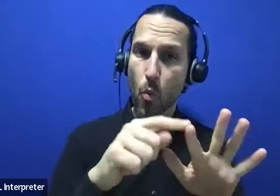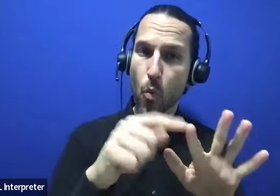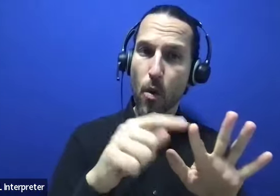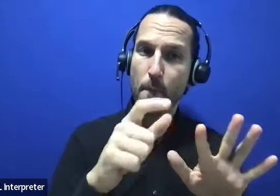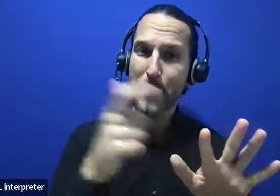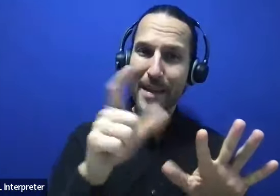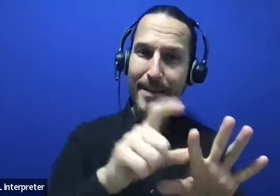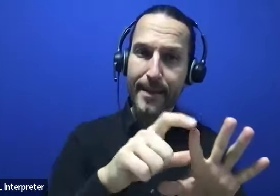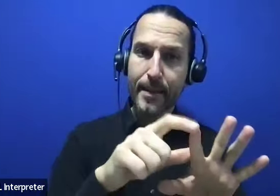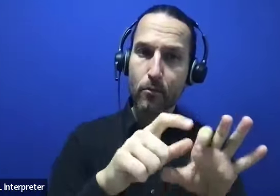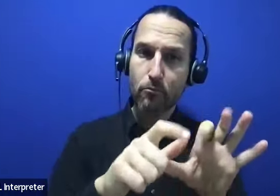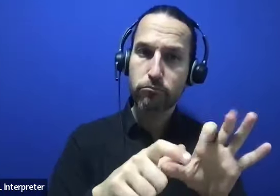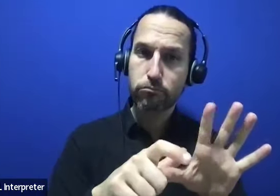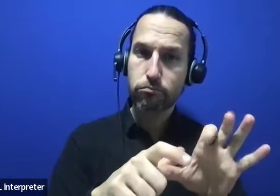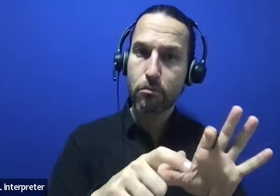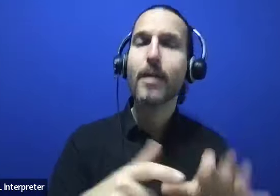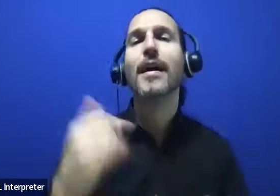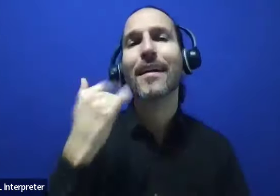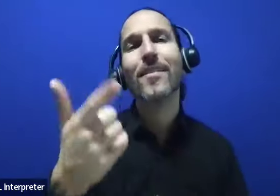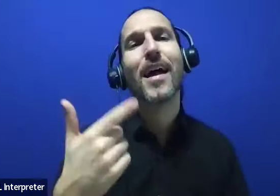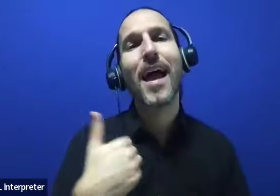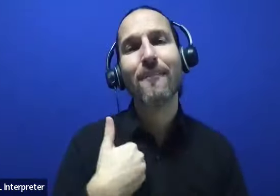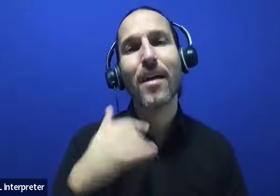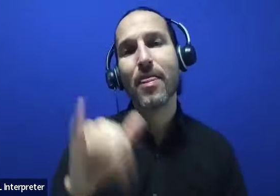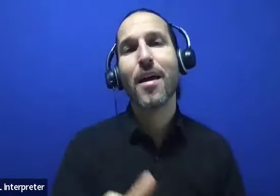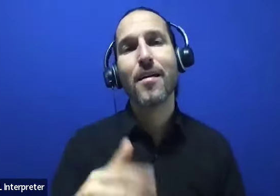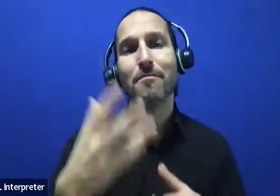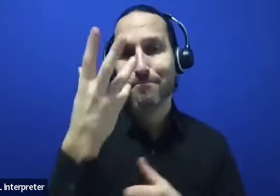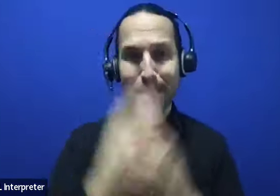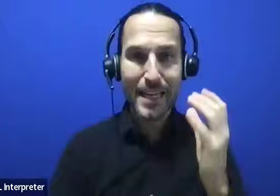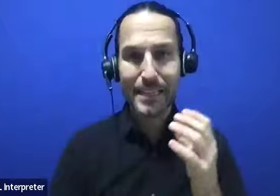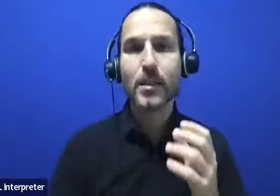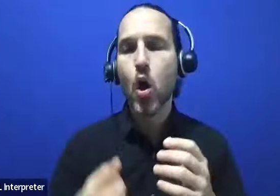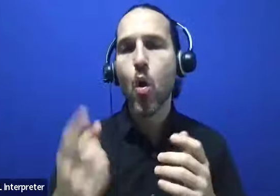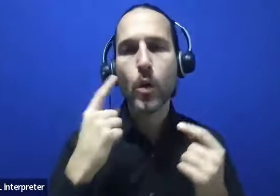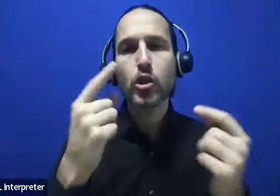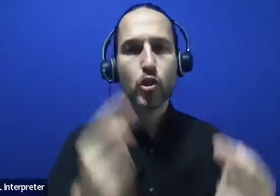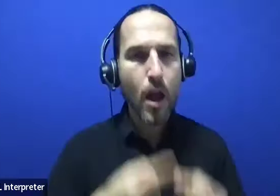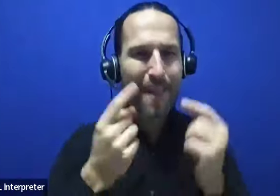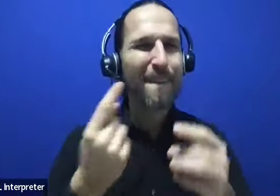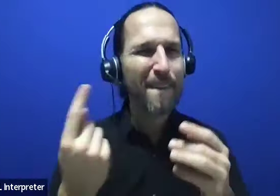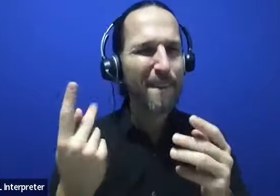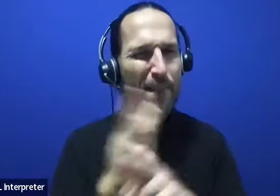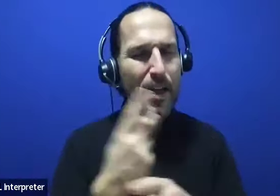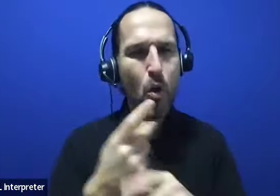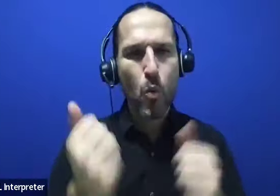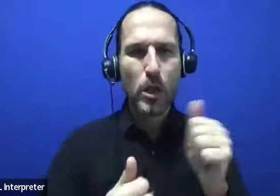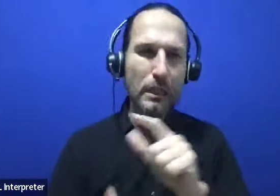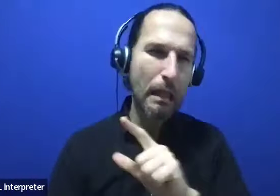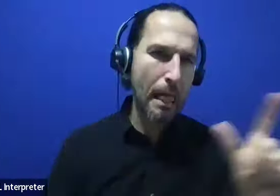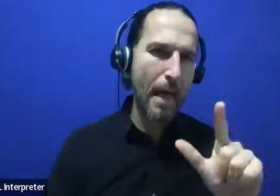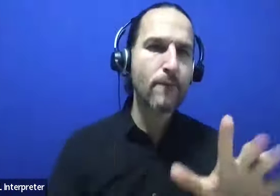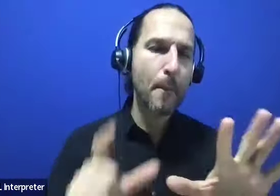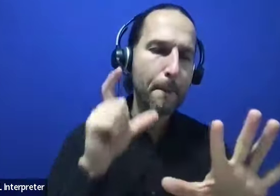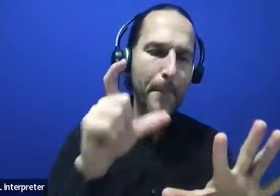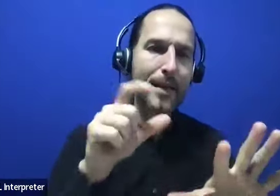For someone with missing proprioceptive sense, it can take them a while to figure out where their left big toe is. In